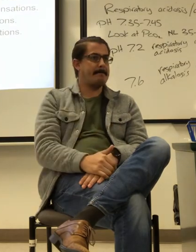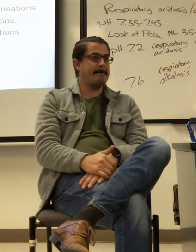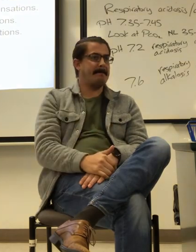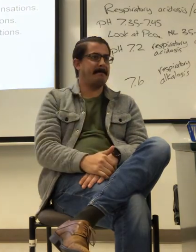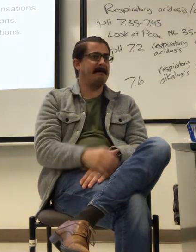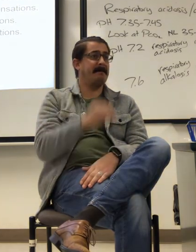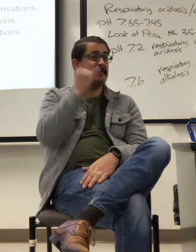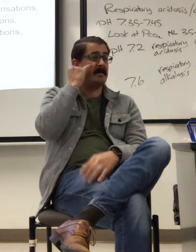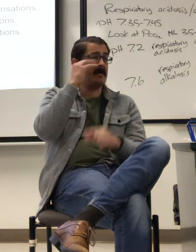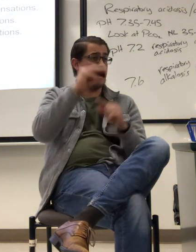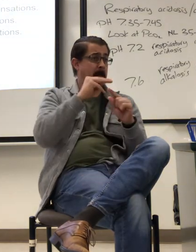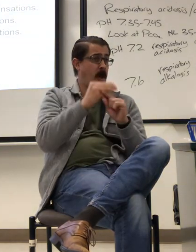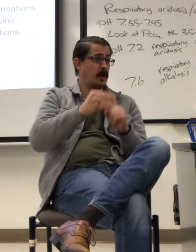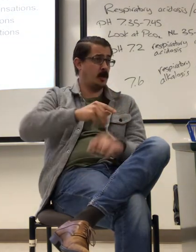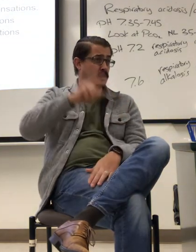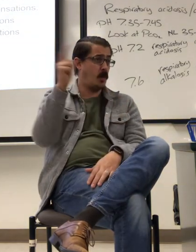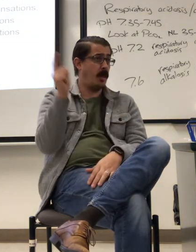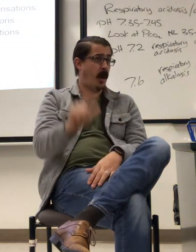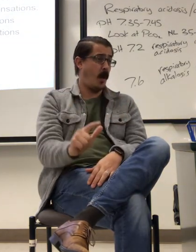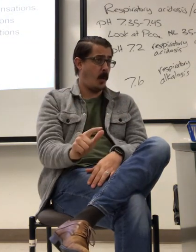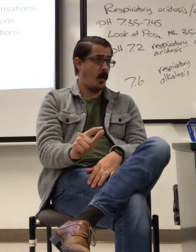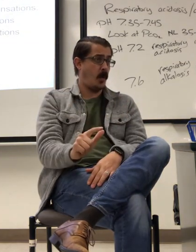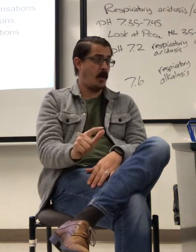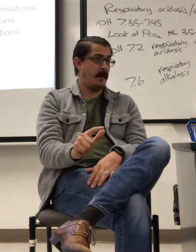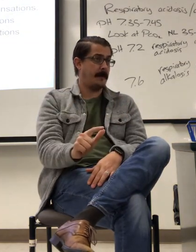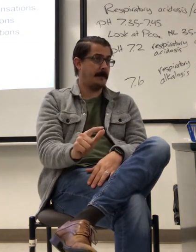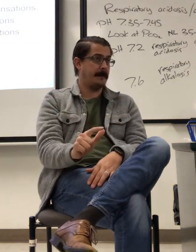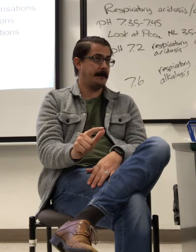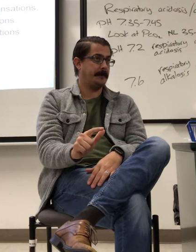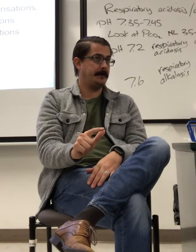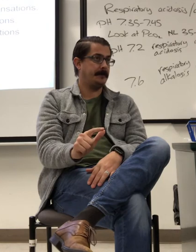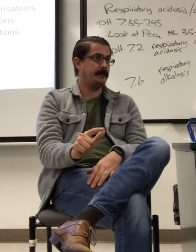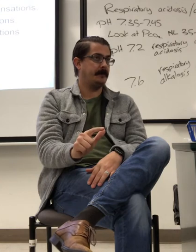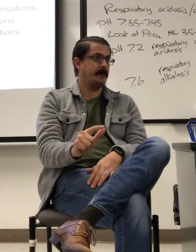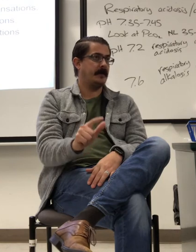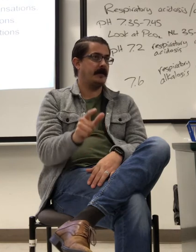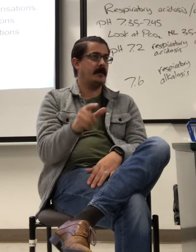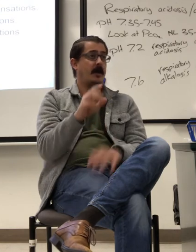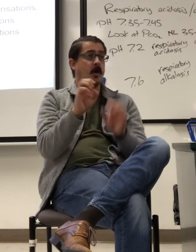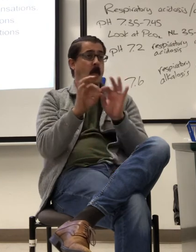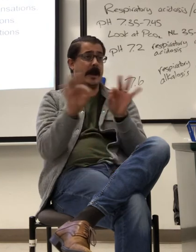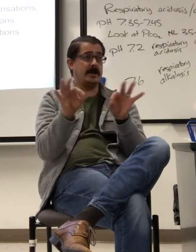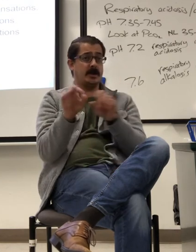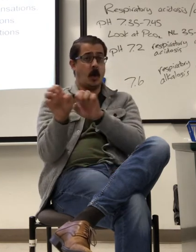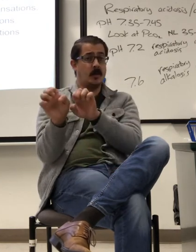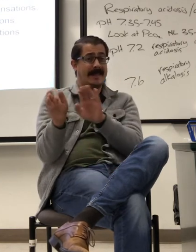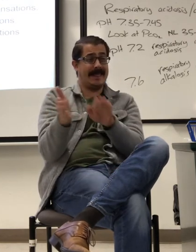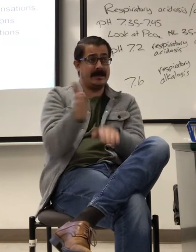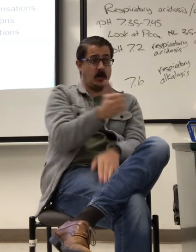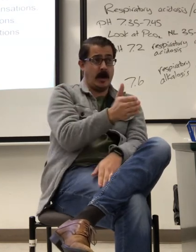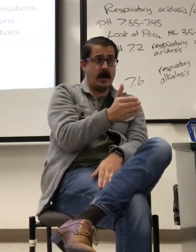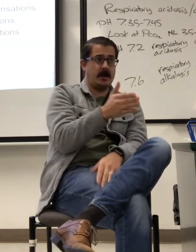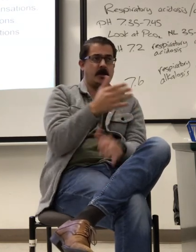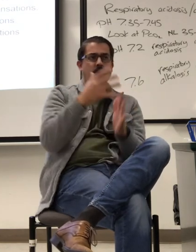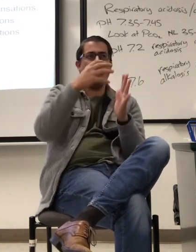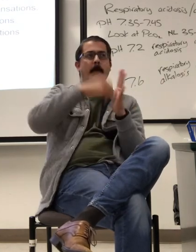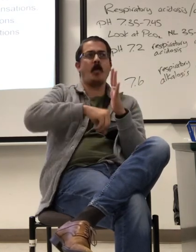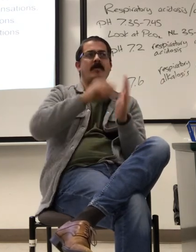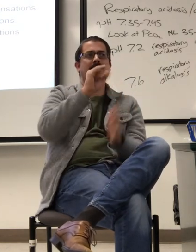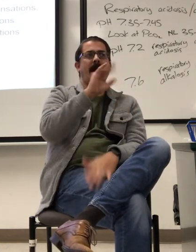the molecules here are too low, you push the equation this way, so you're removing acid from the